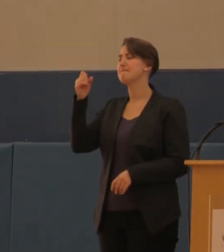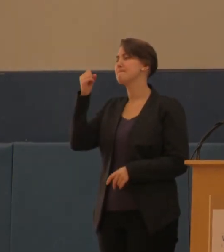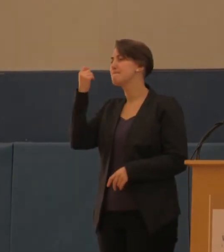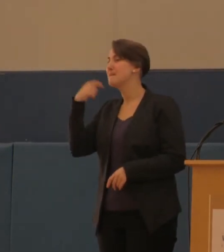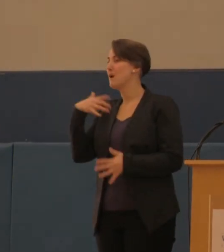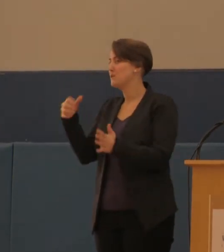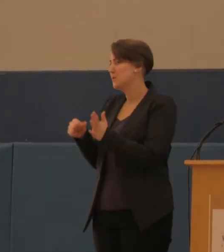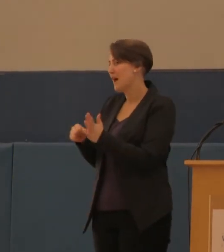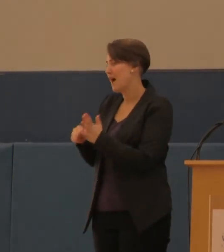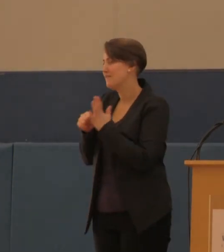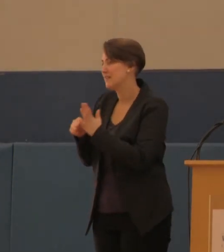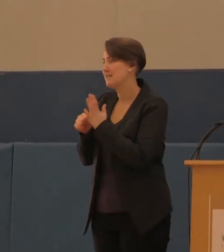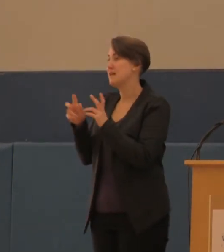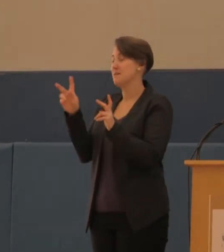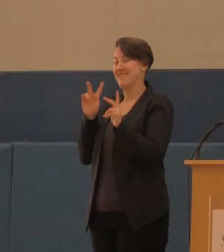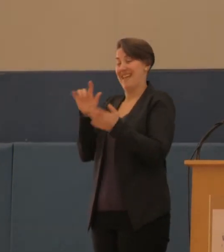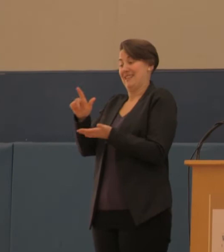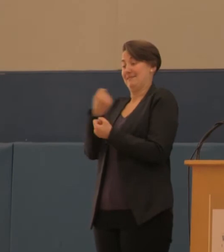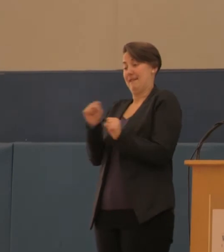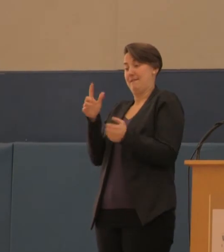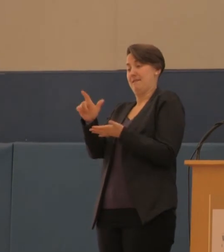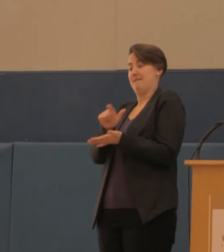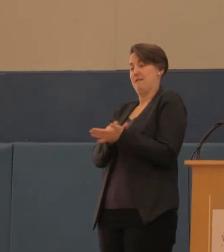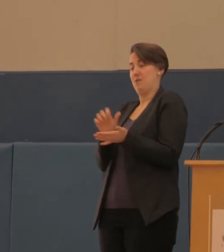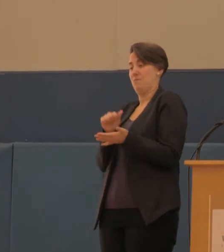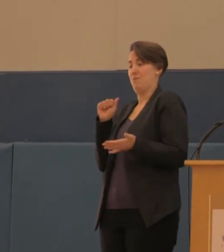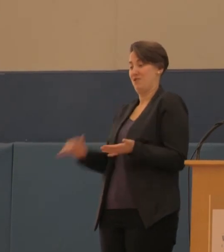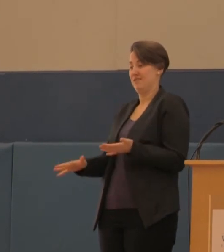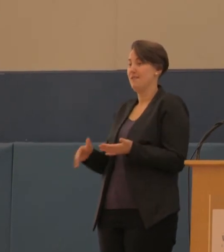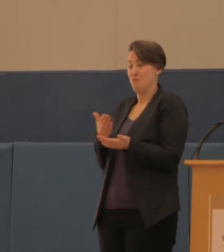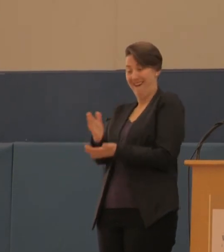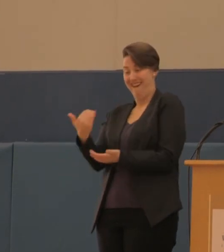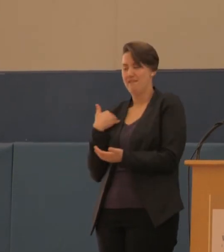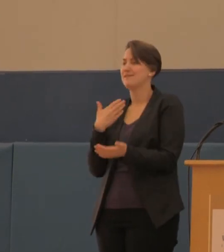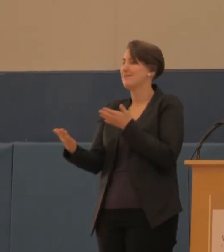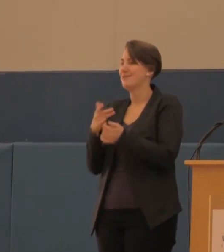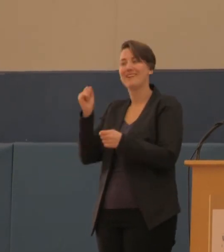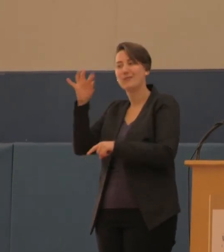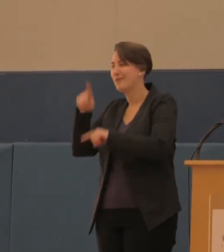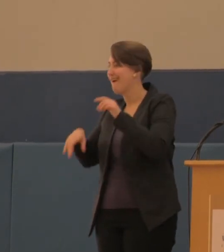The right to safe legal abortion does not matter if there is not access to services.